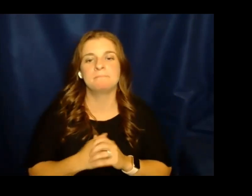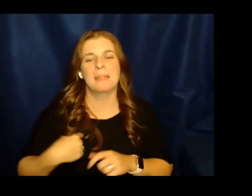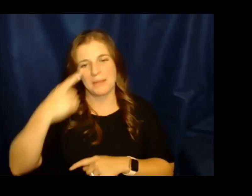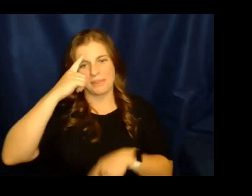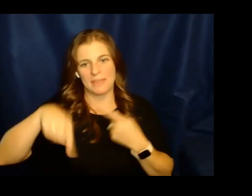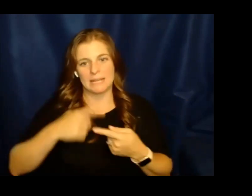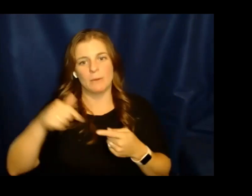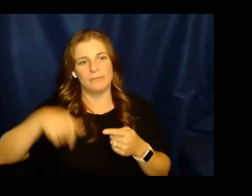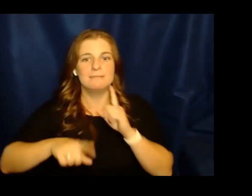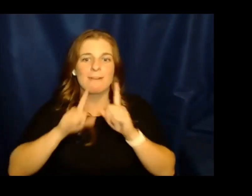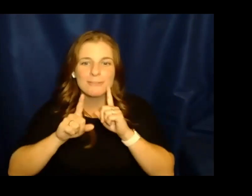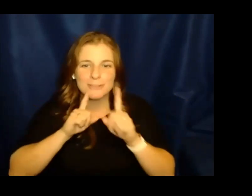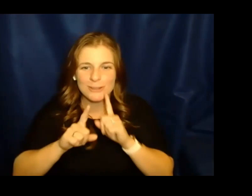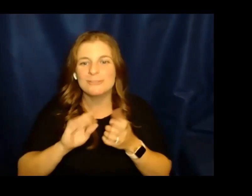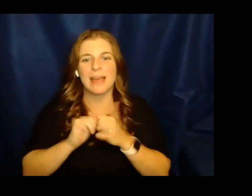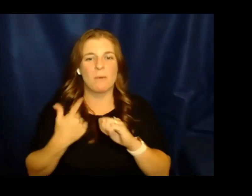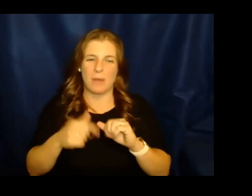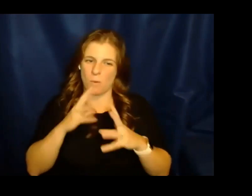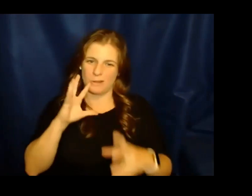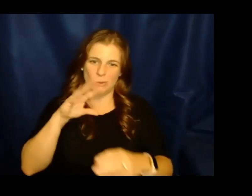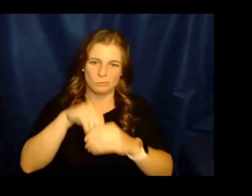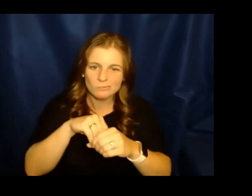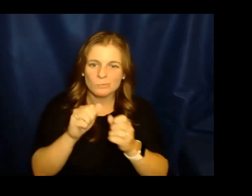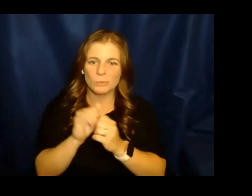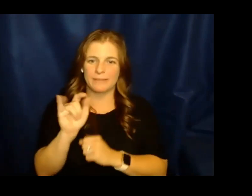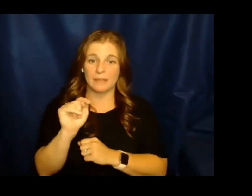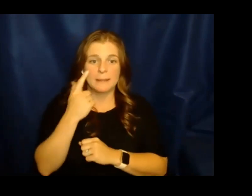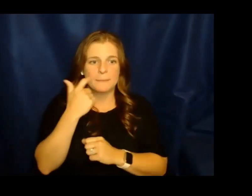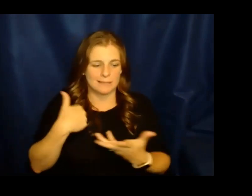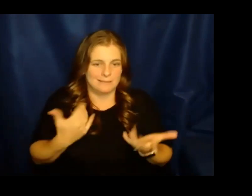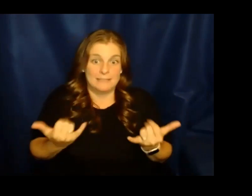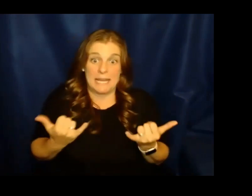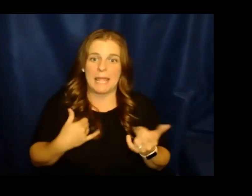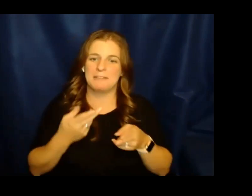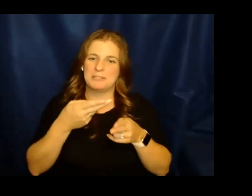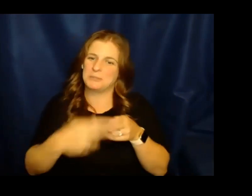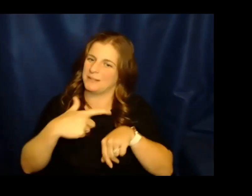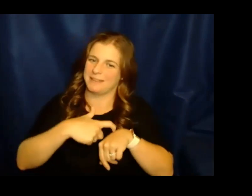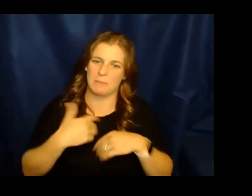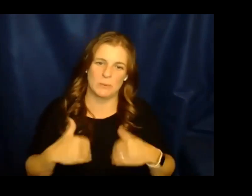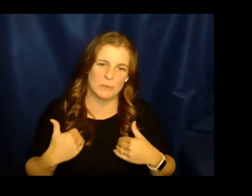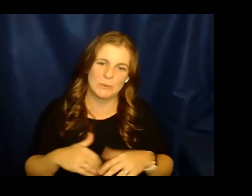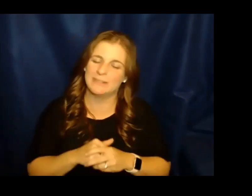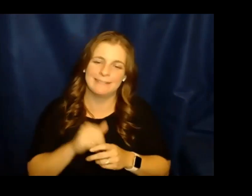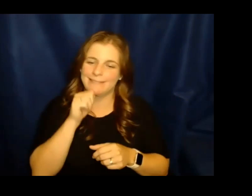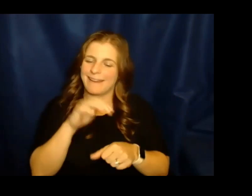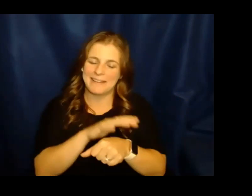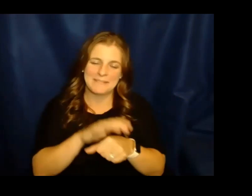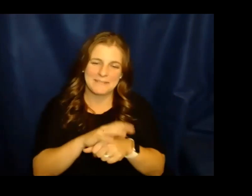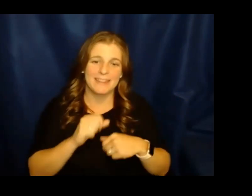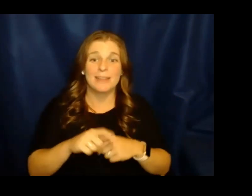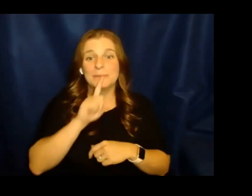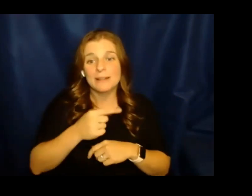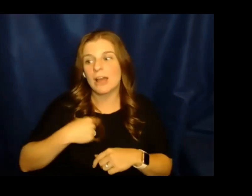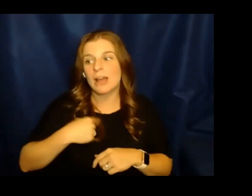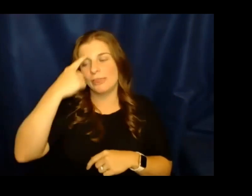I wanted to engage in it because we have a short amount of time to talk together today, and really thought about